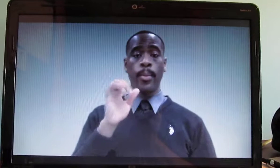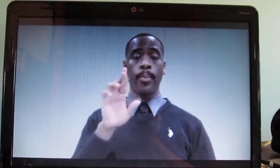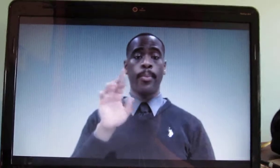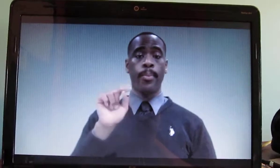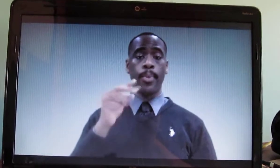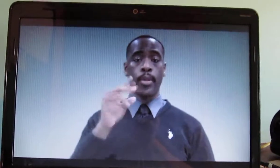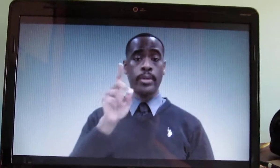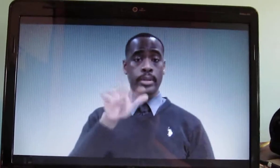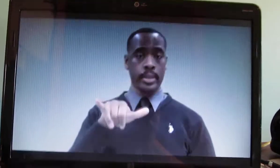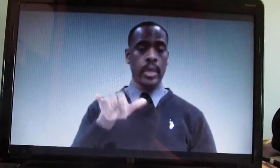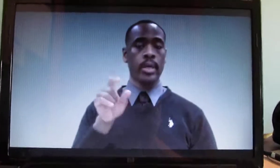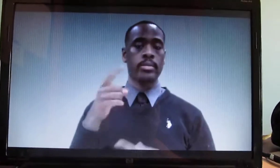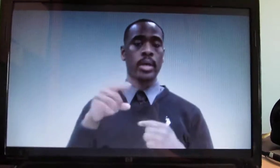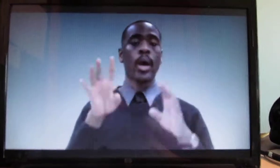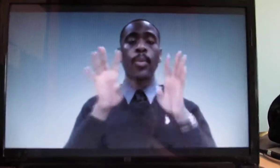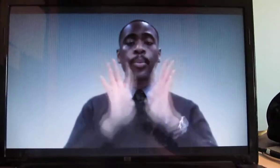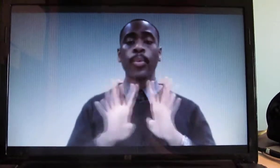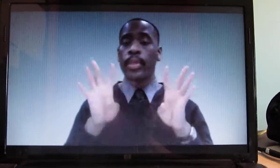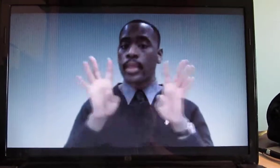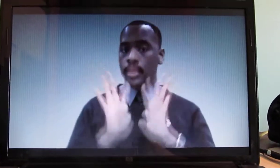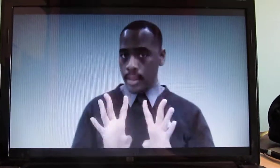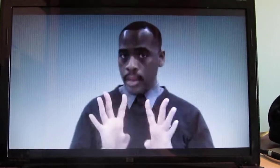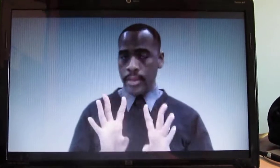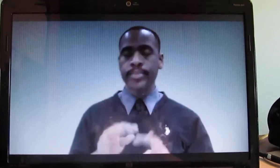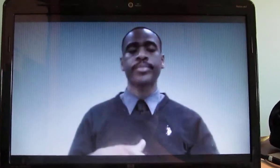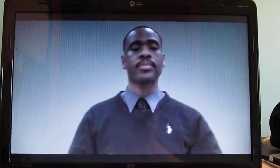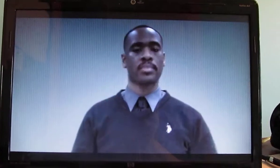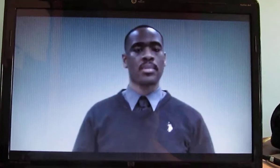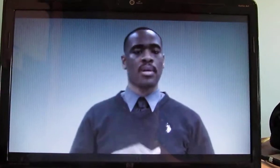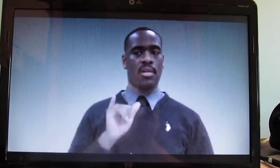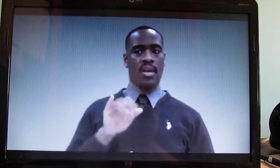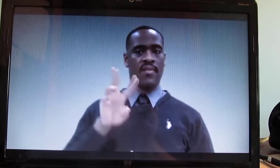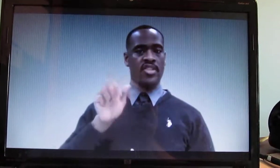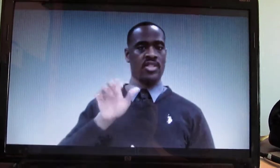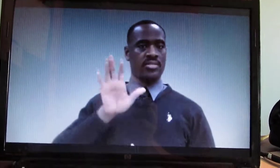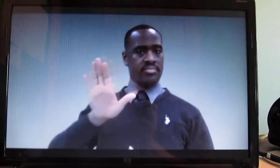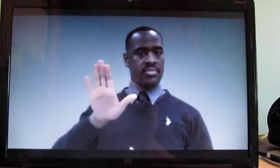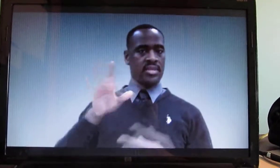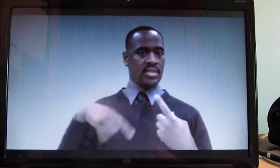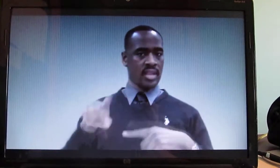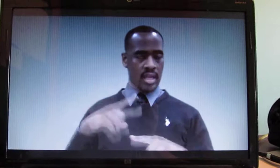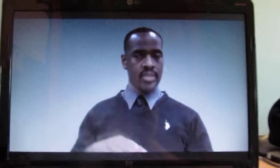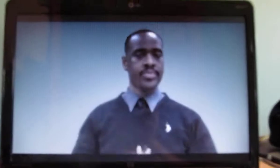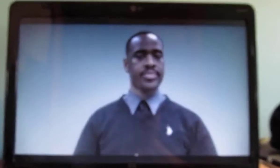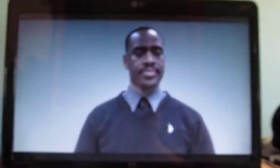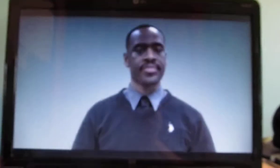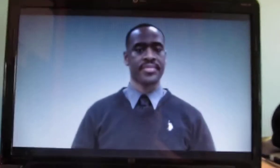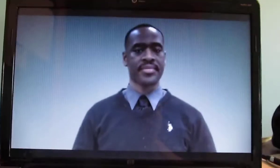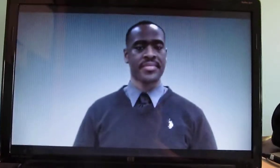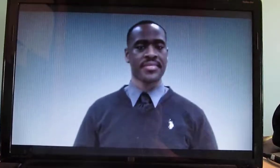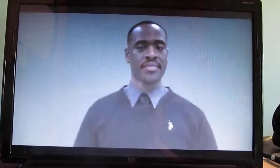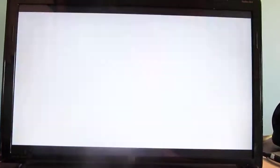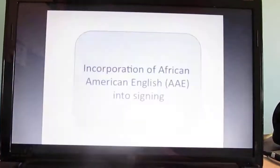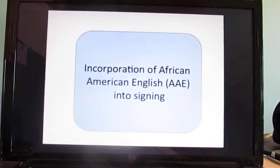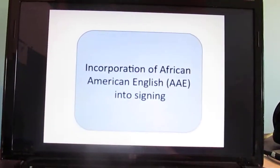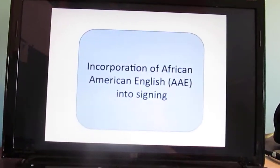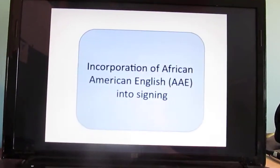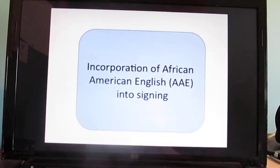For birthday was like this with two hands. That was Virginia's signs.